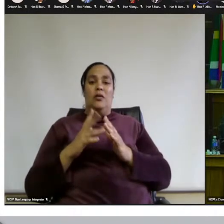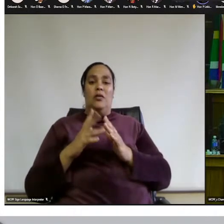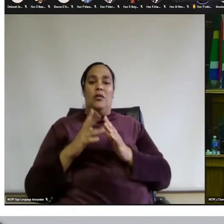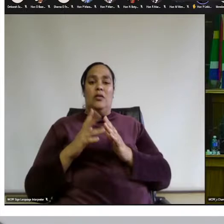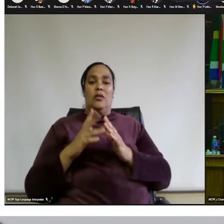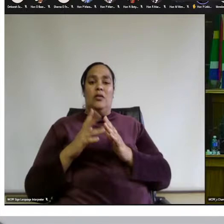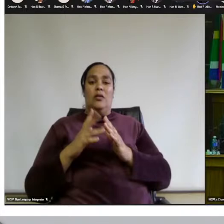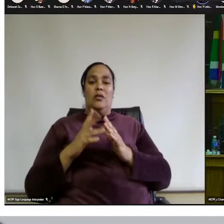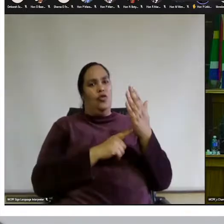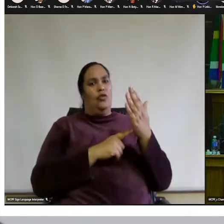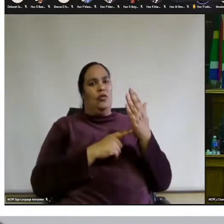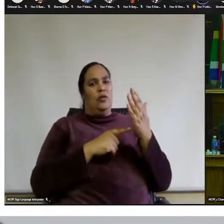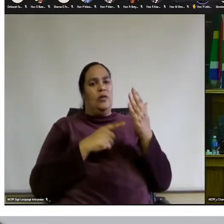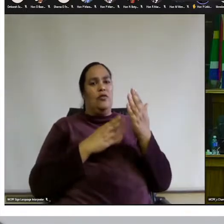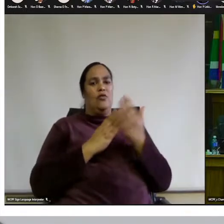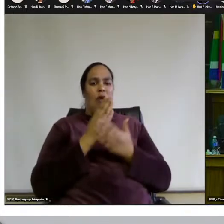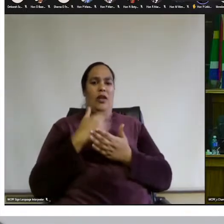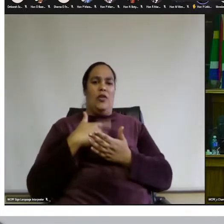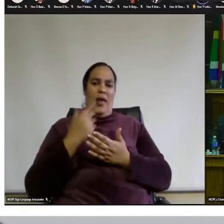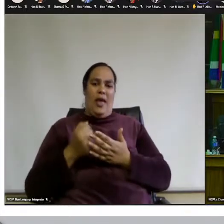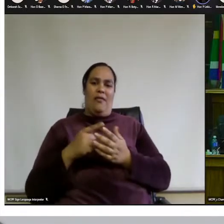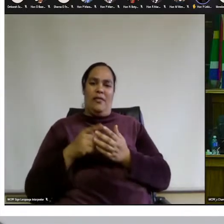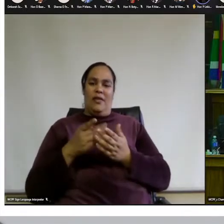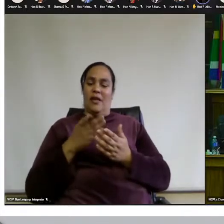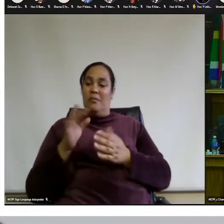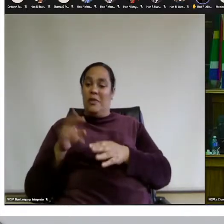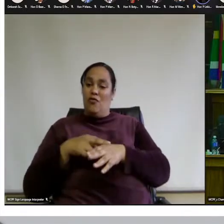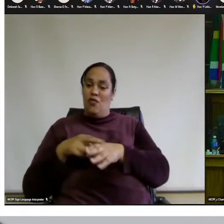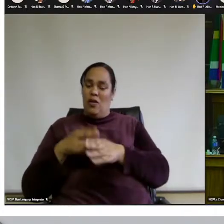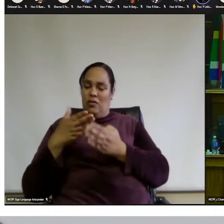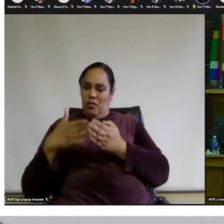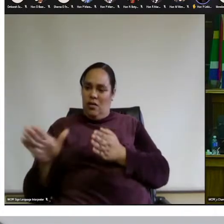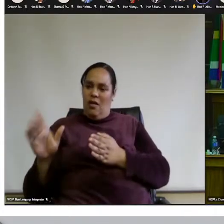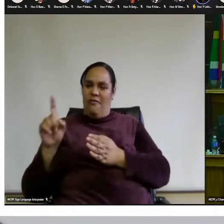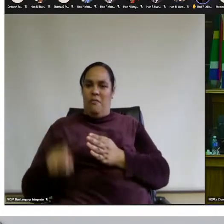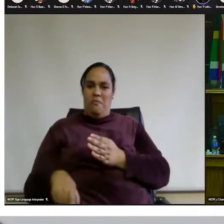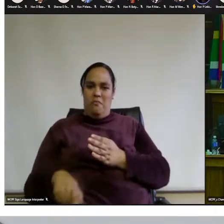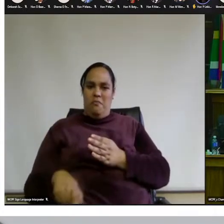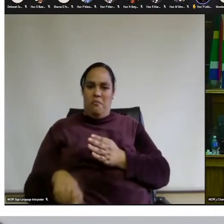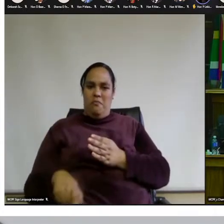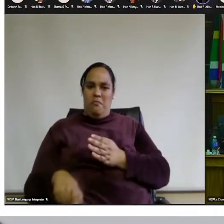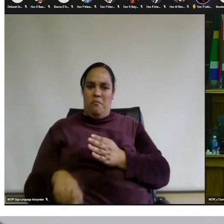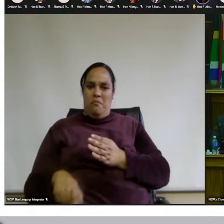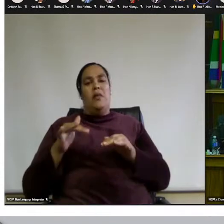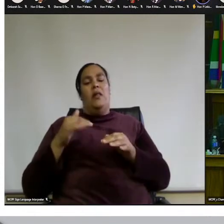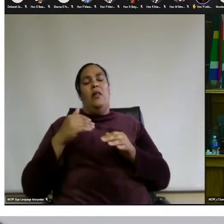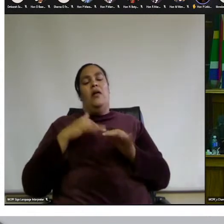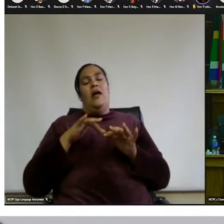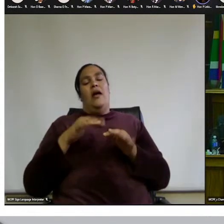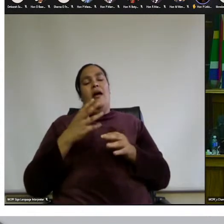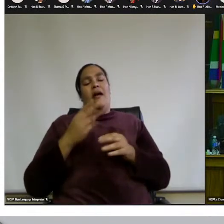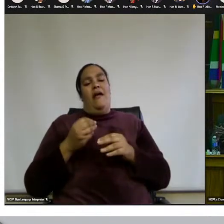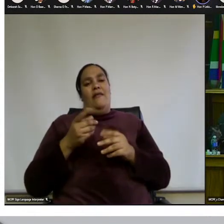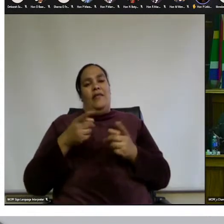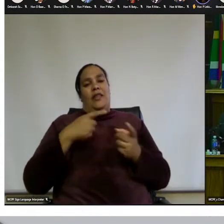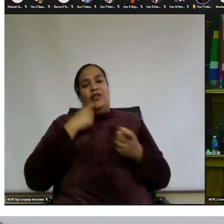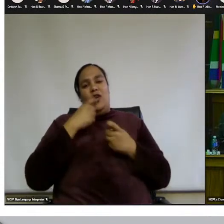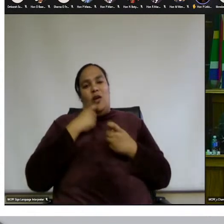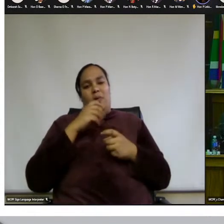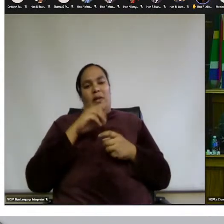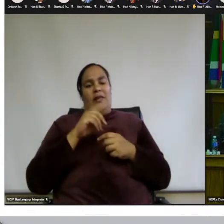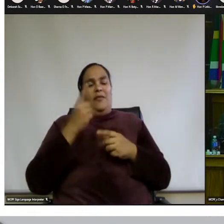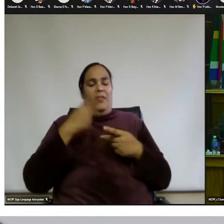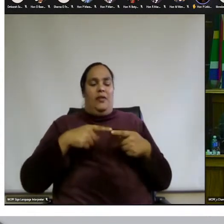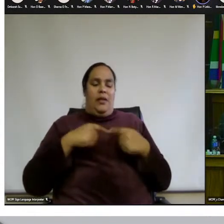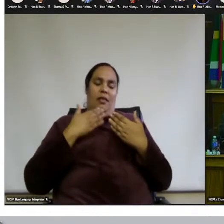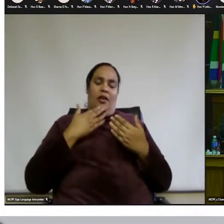constitutional imperatives and dismiss this racist, classist mentality that moved this complaint in the first place. I